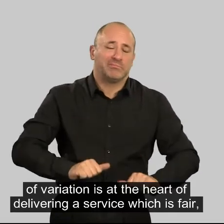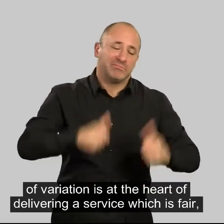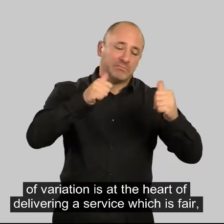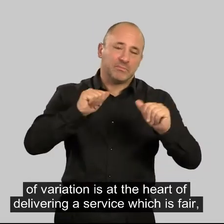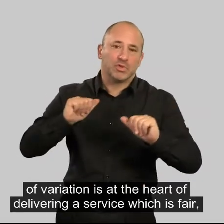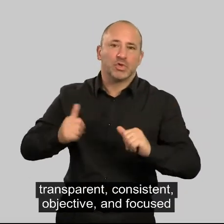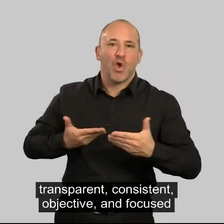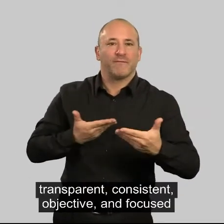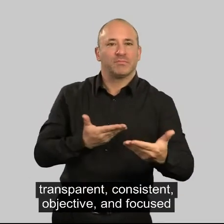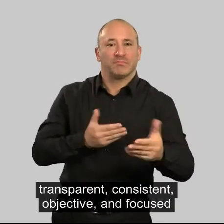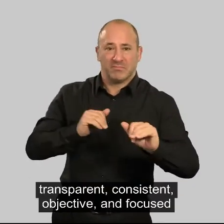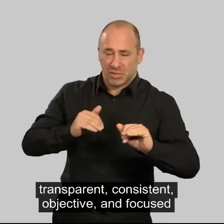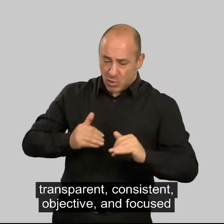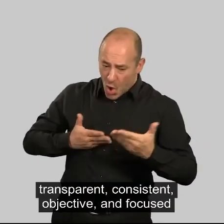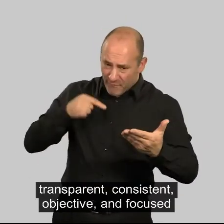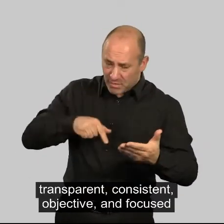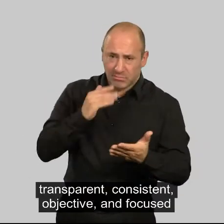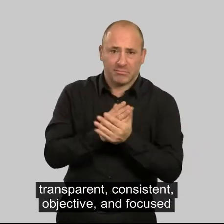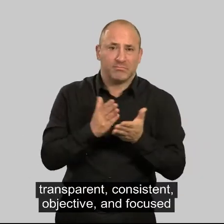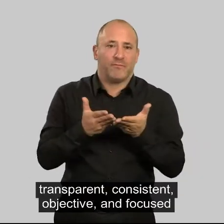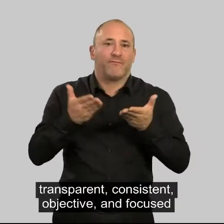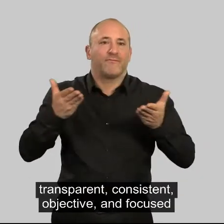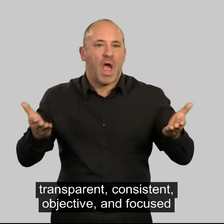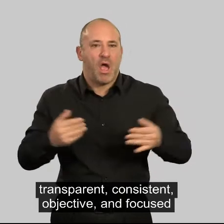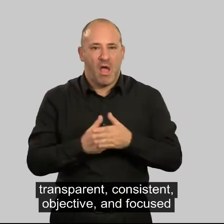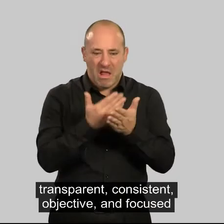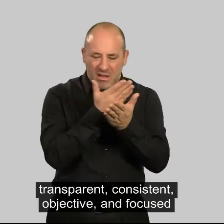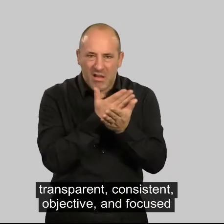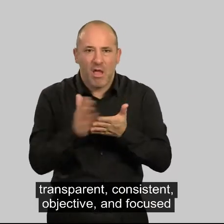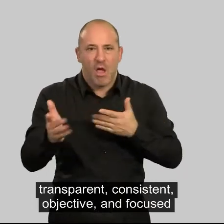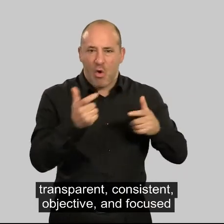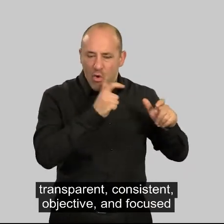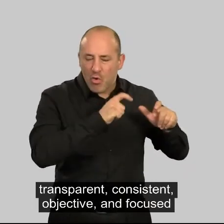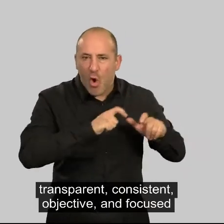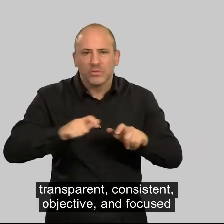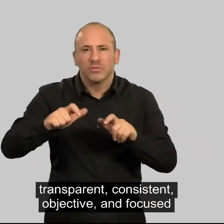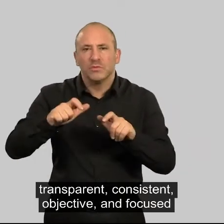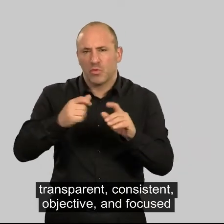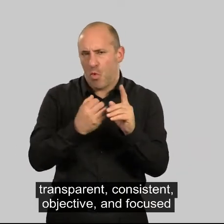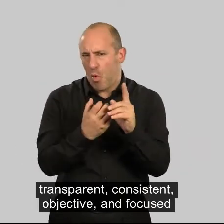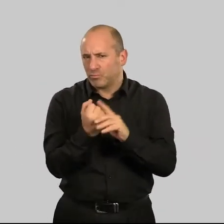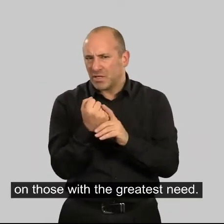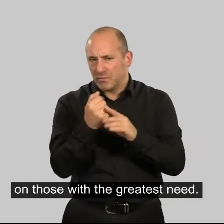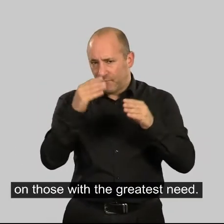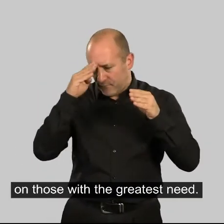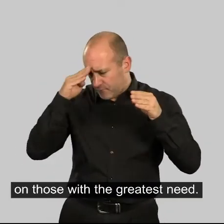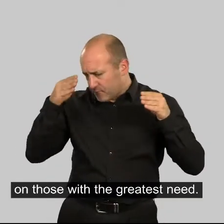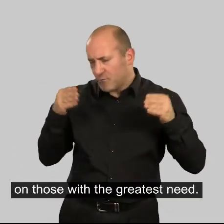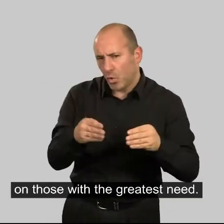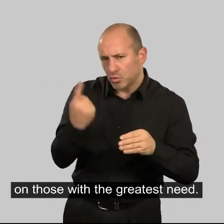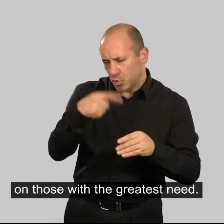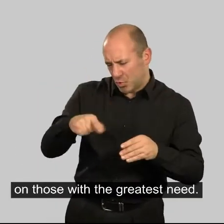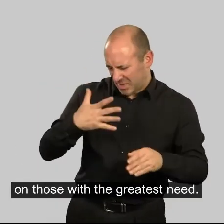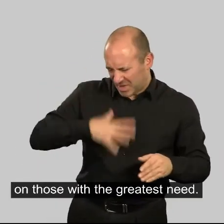is fair, transparent, consistent, objective, and focused on those with the